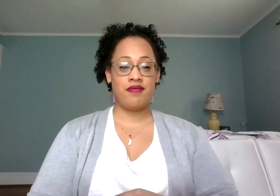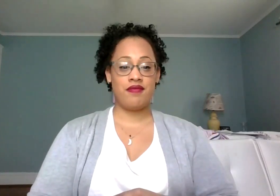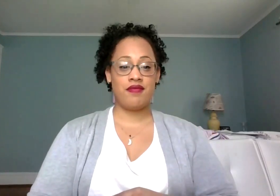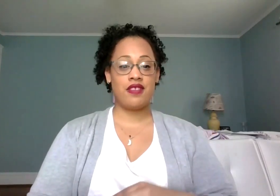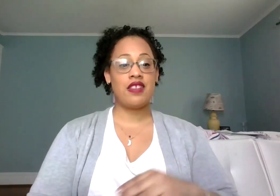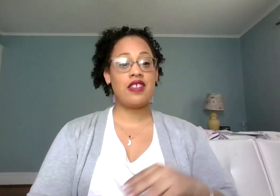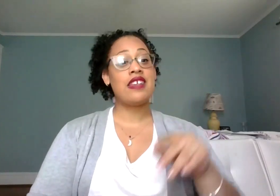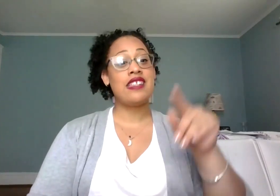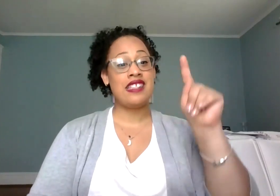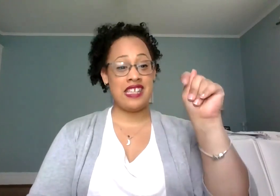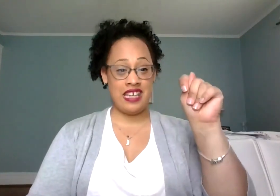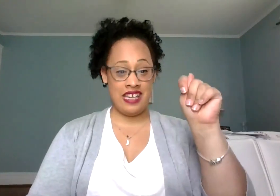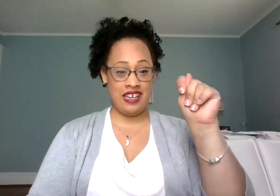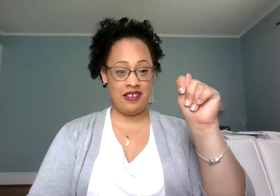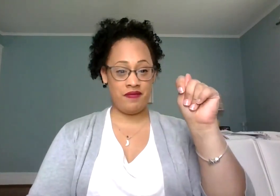T.